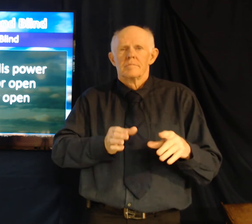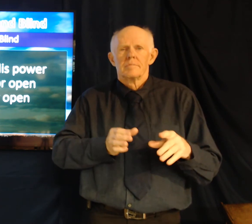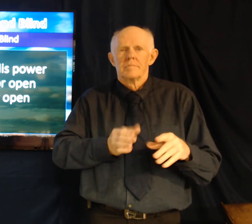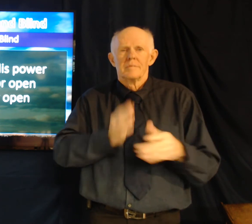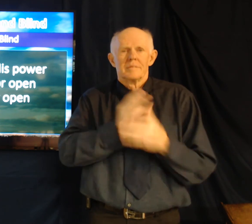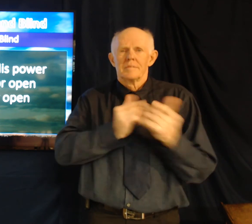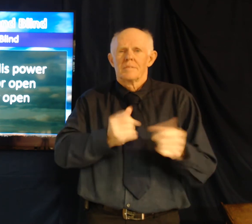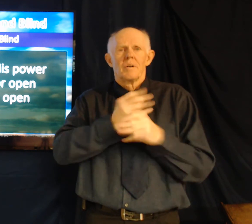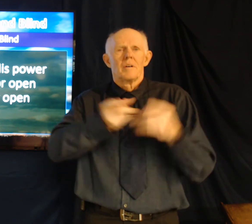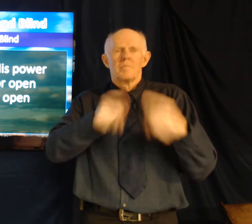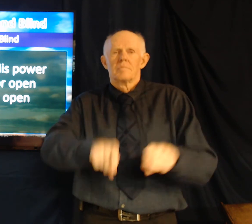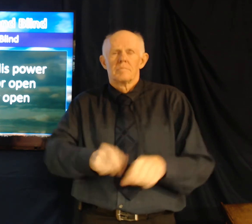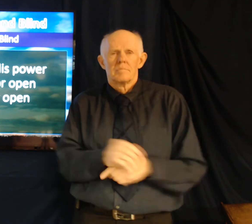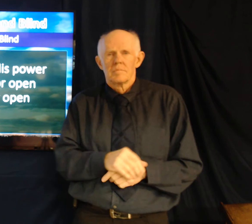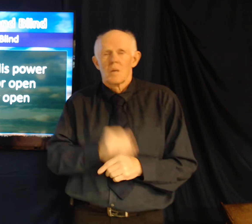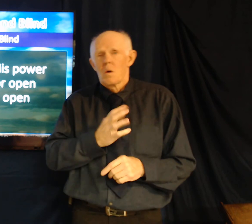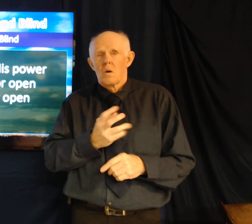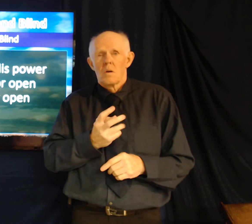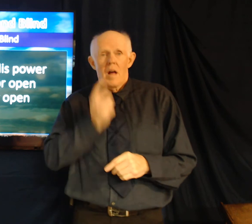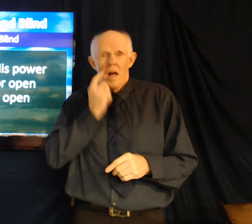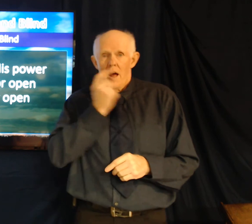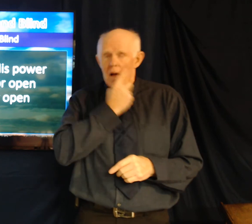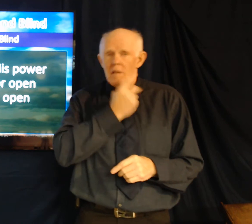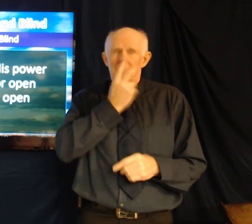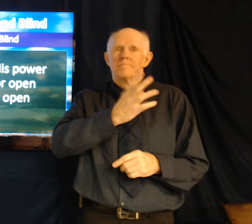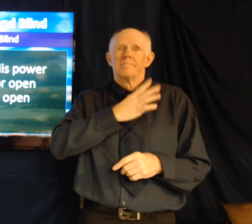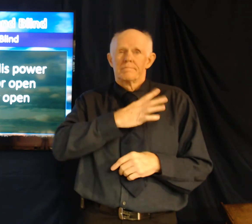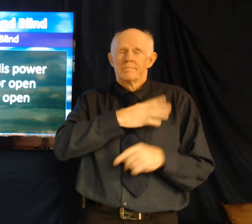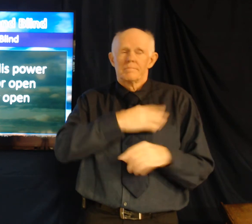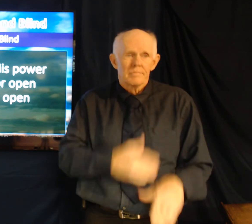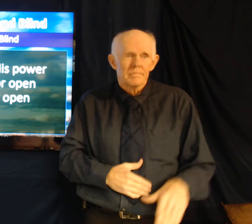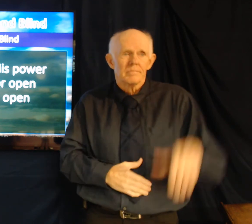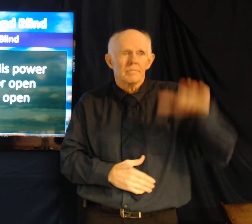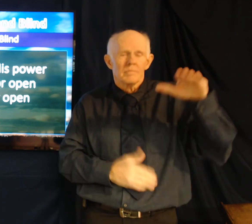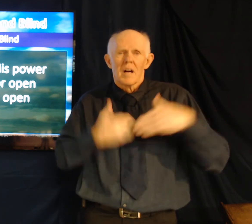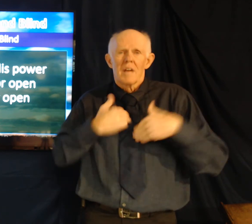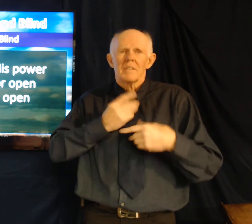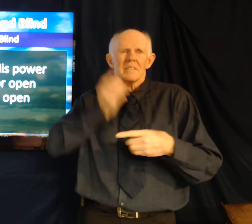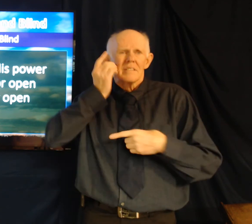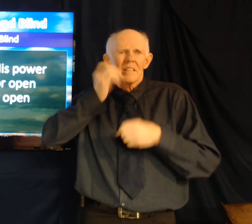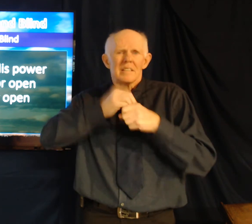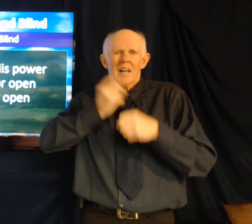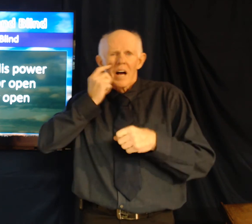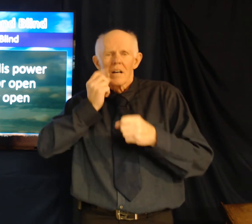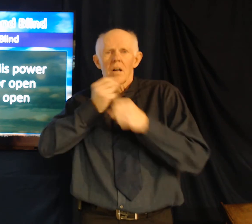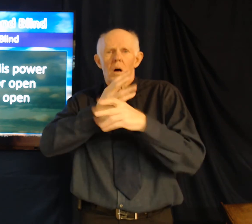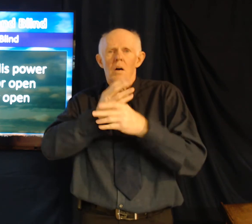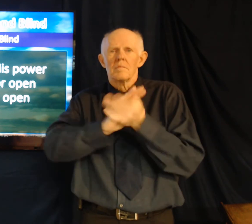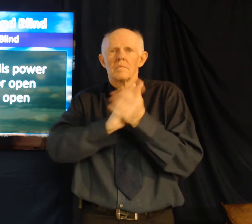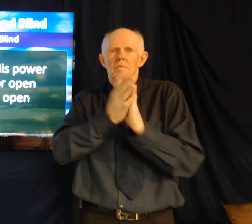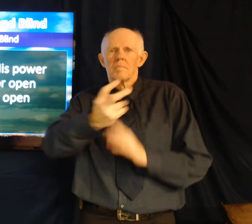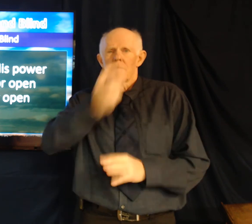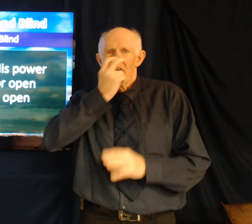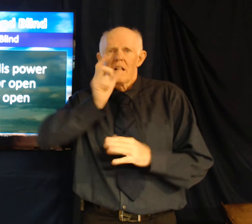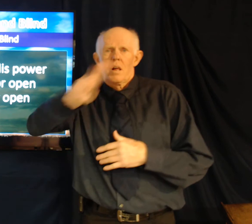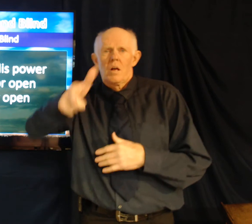someone with sight grows up and they have something that